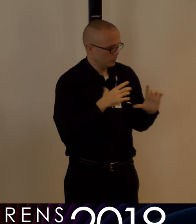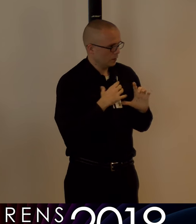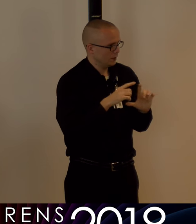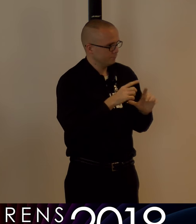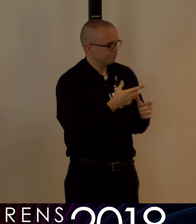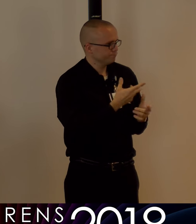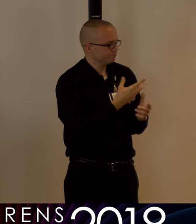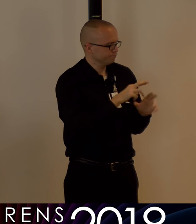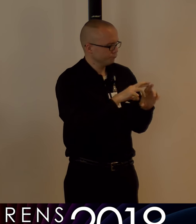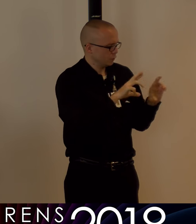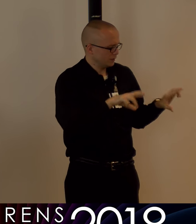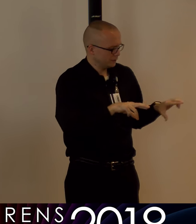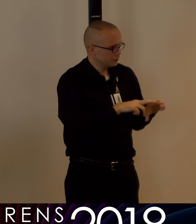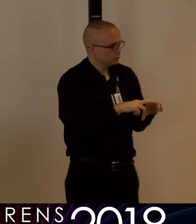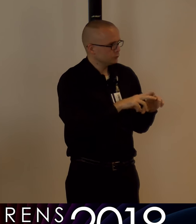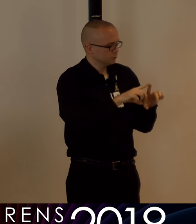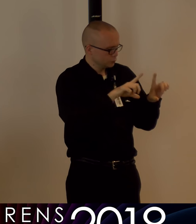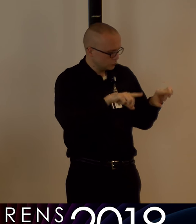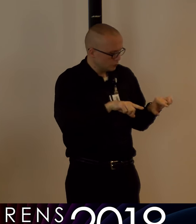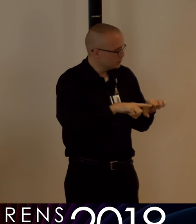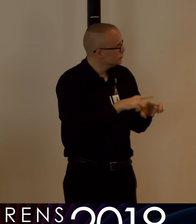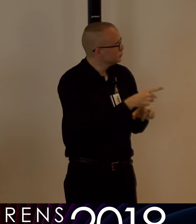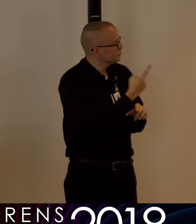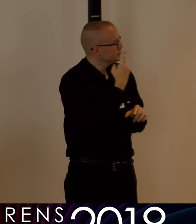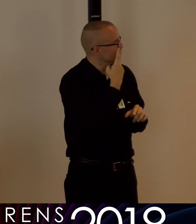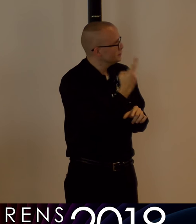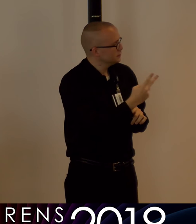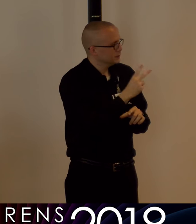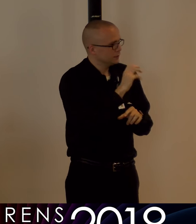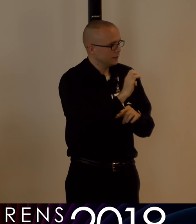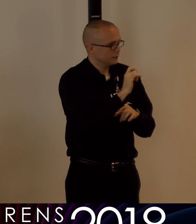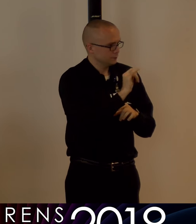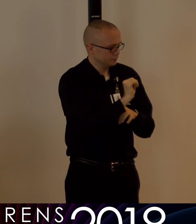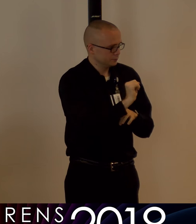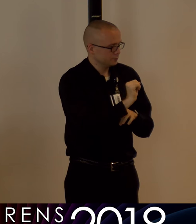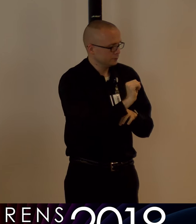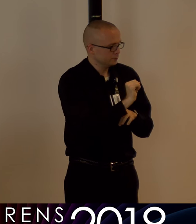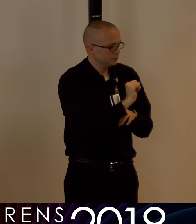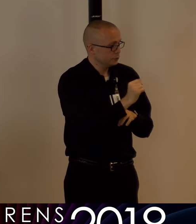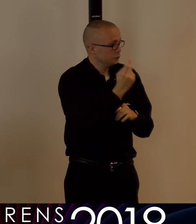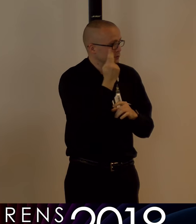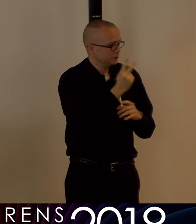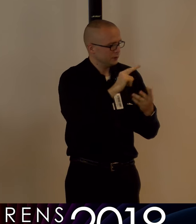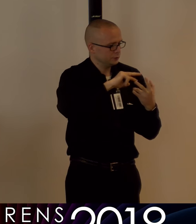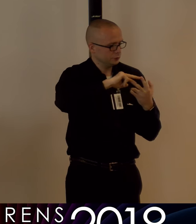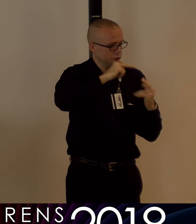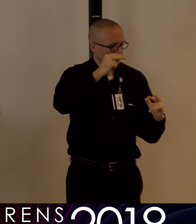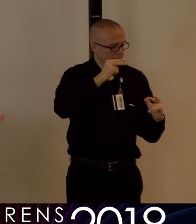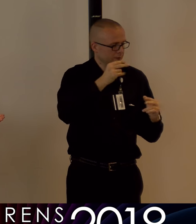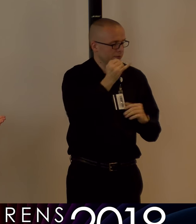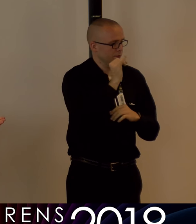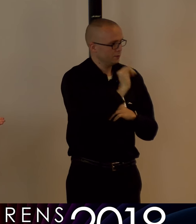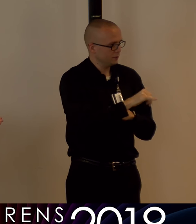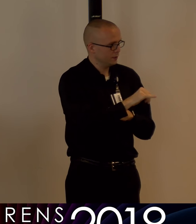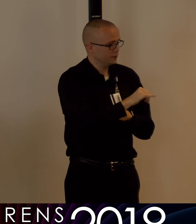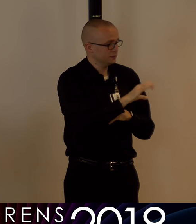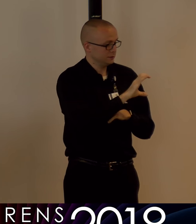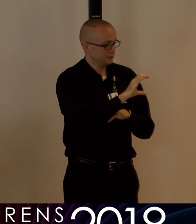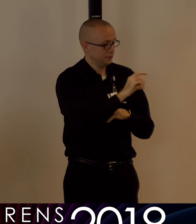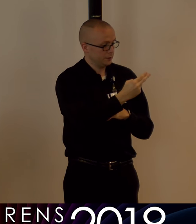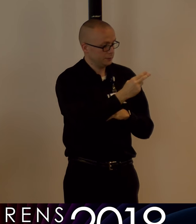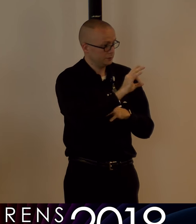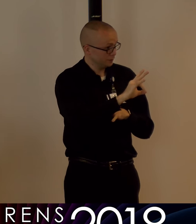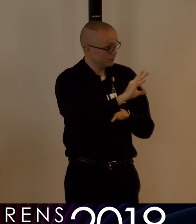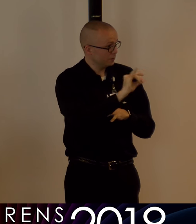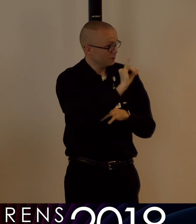and squares here are what are called exons. So if you think of a gene, in this case for CHD7, it